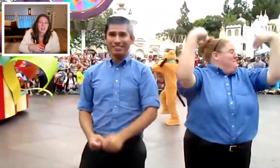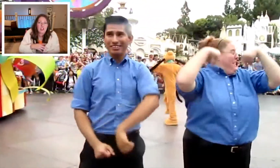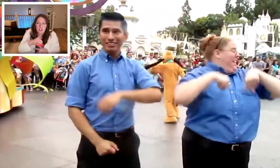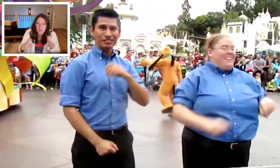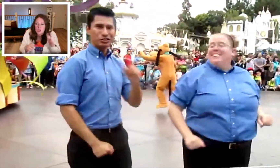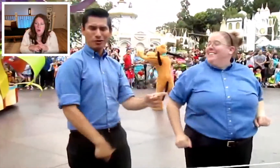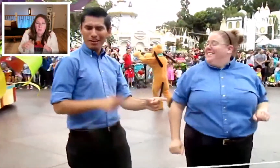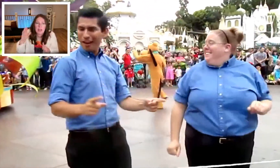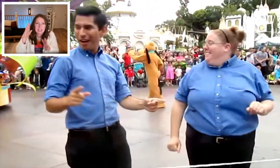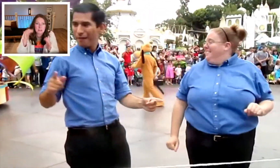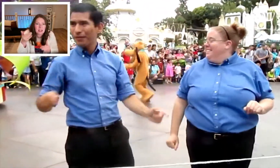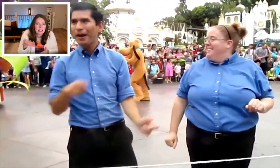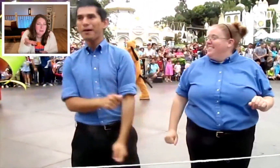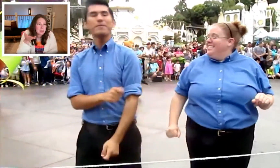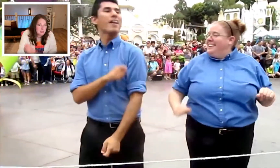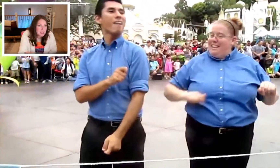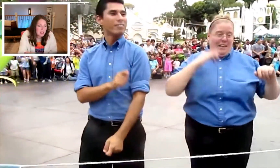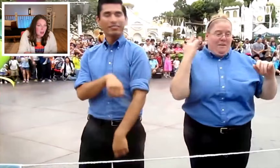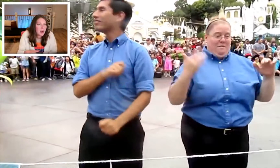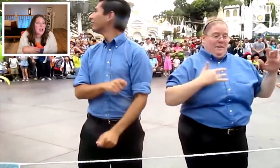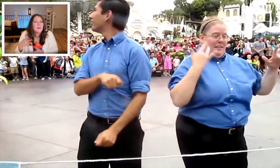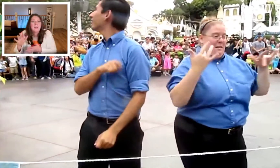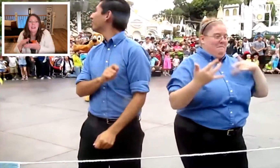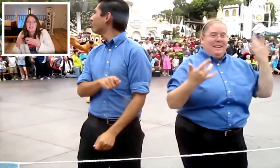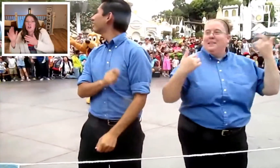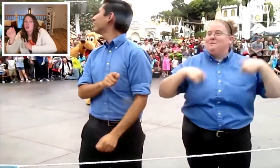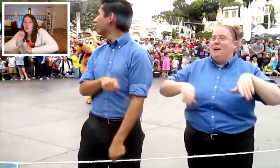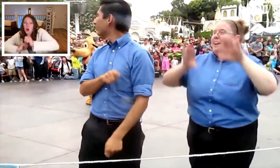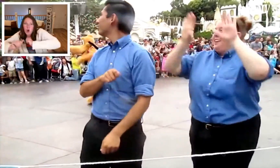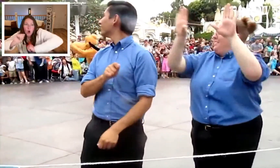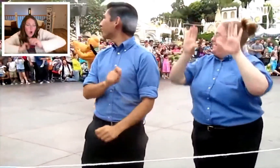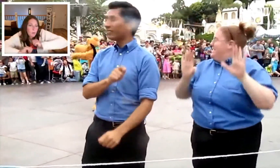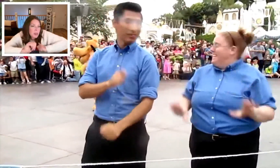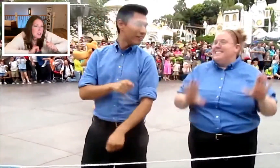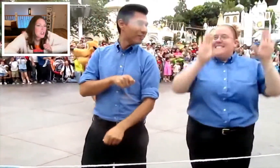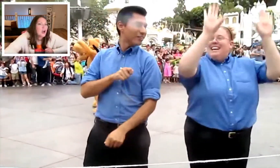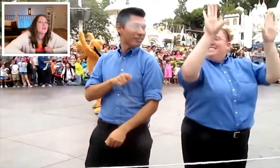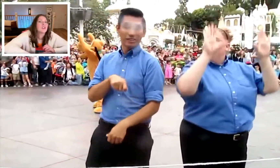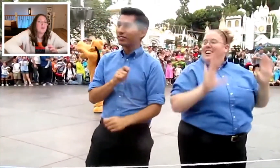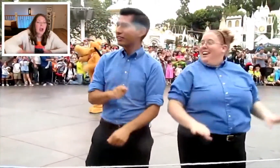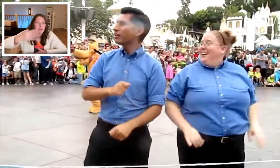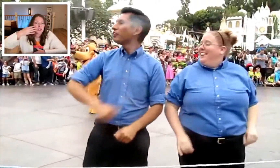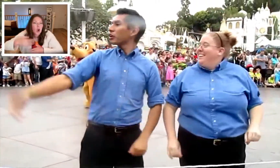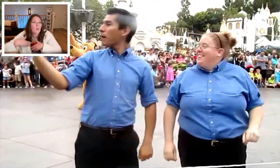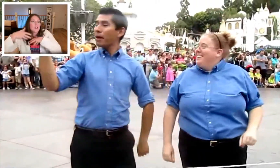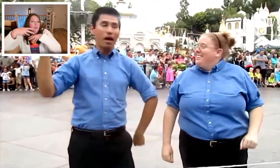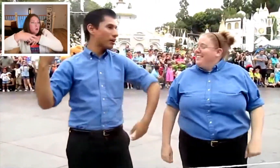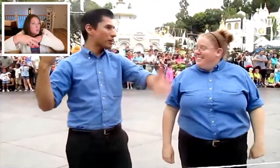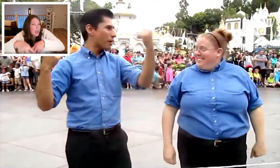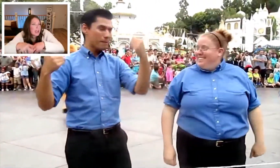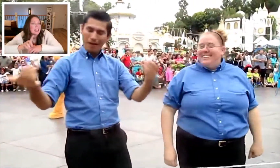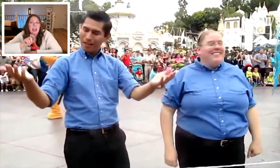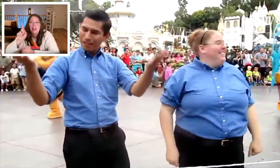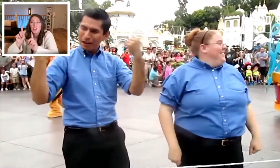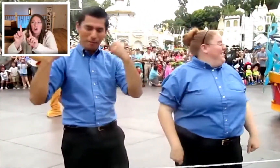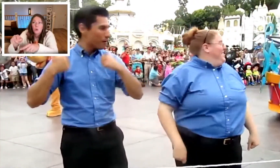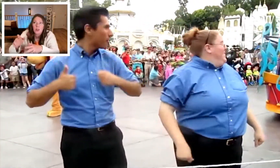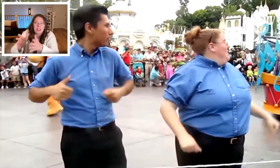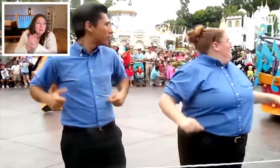just like show up and expect them to be there because there are so many shows. You have to know which parade they're going to be